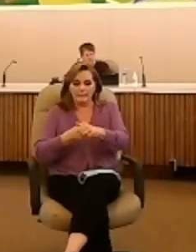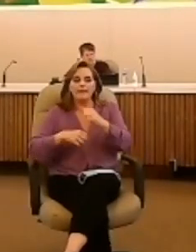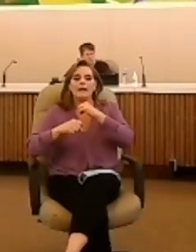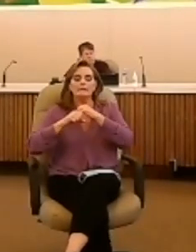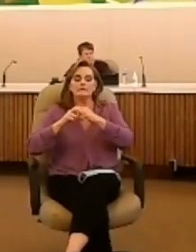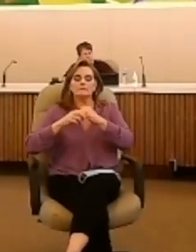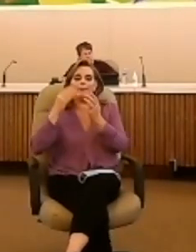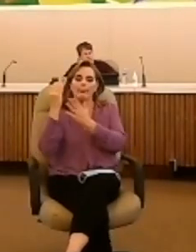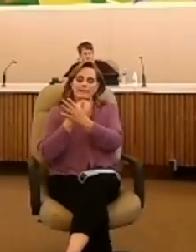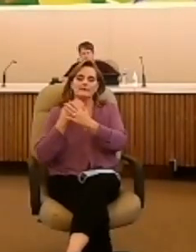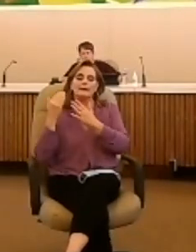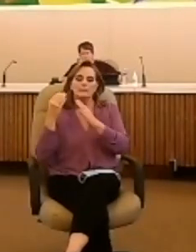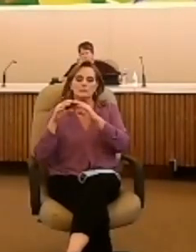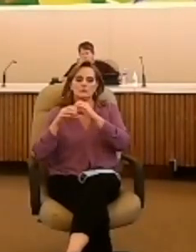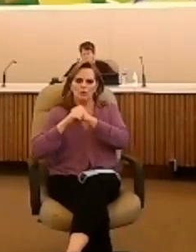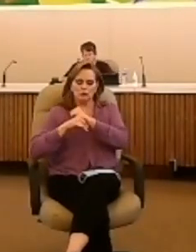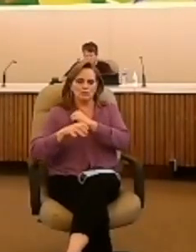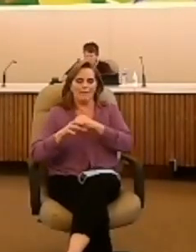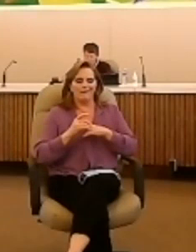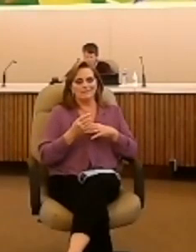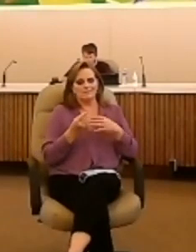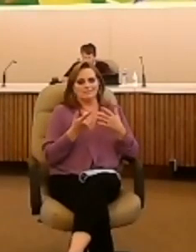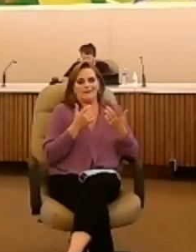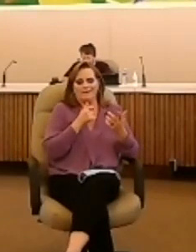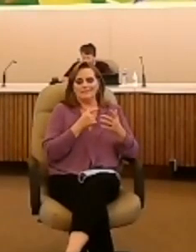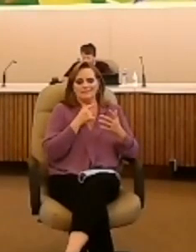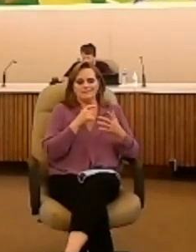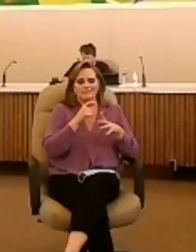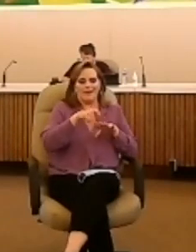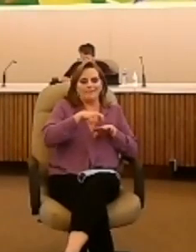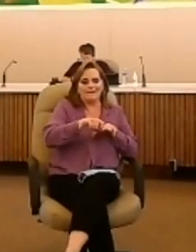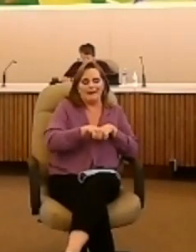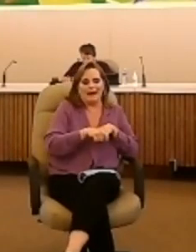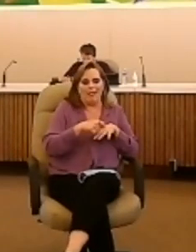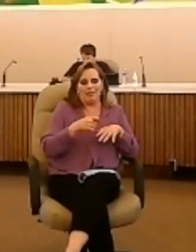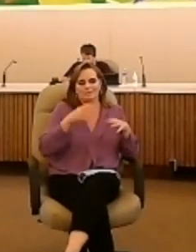salons as a specific allowed use.